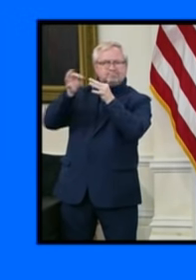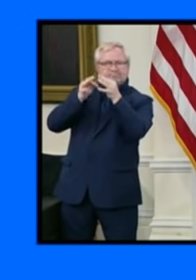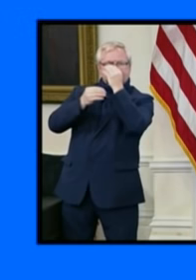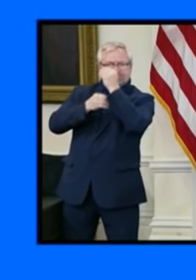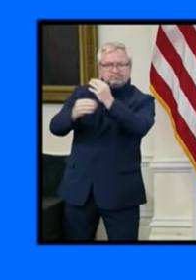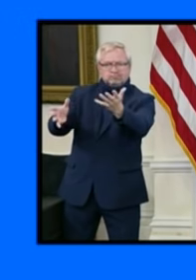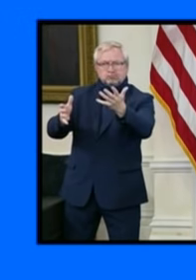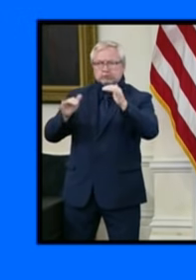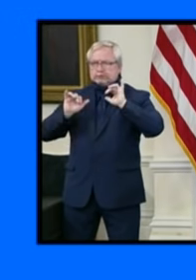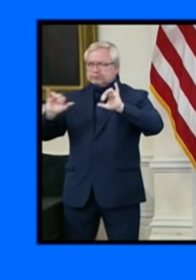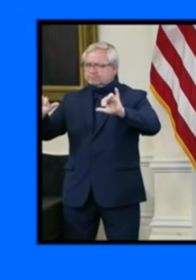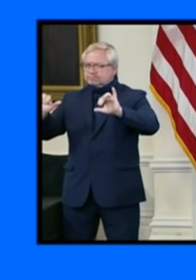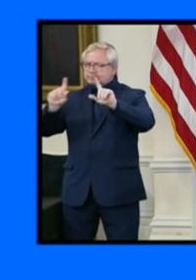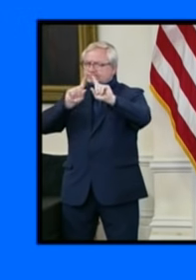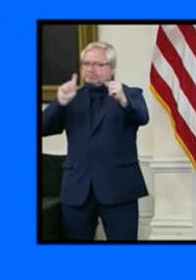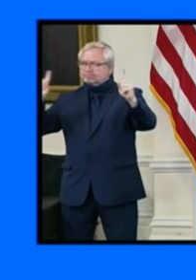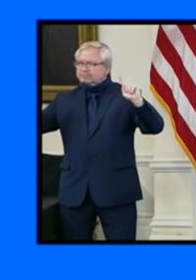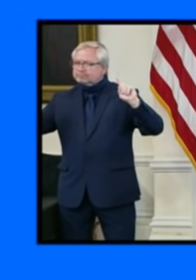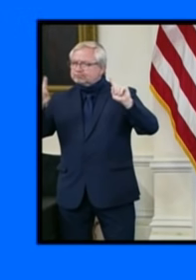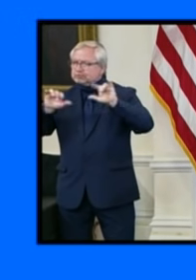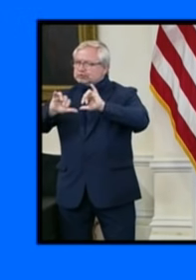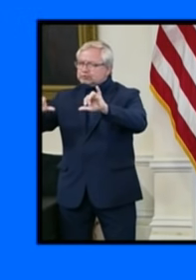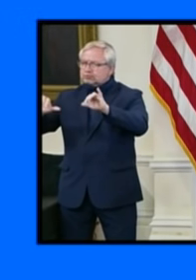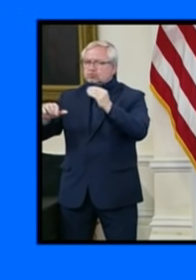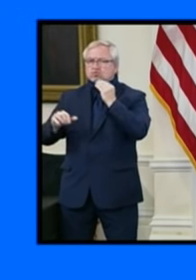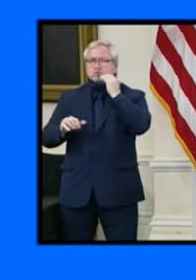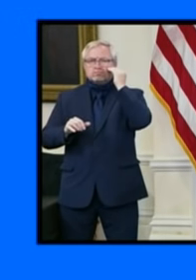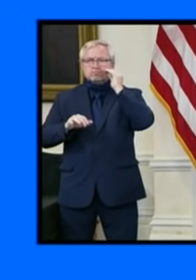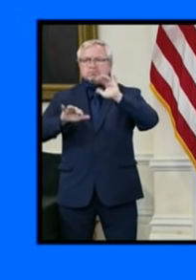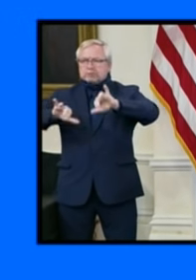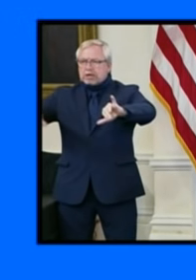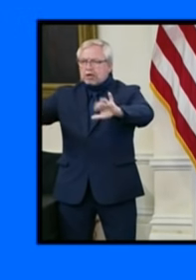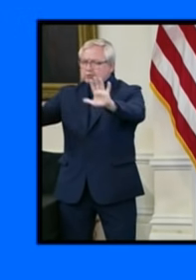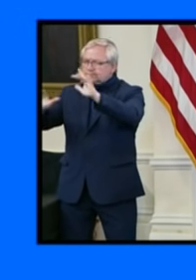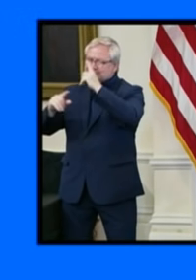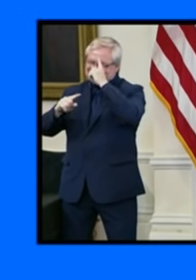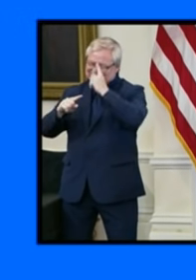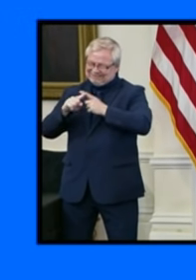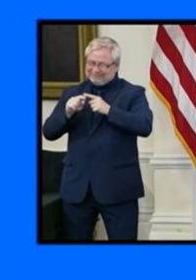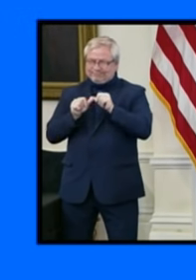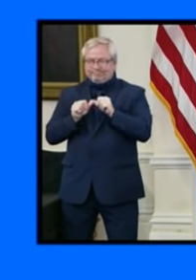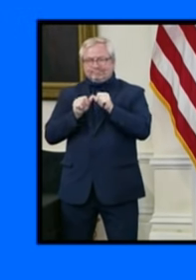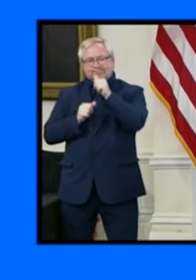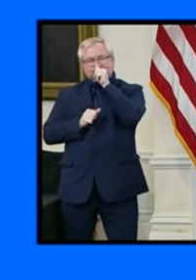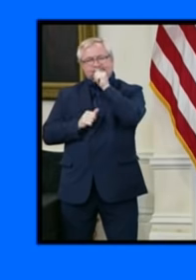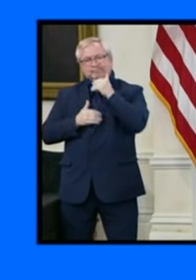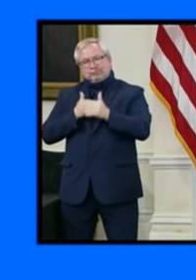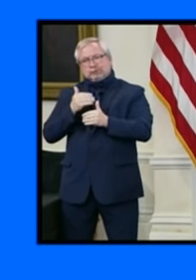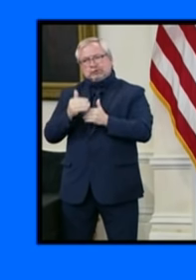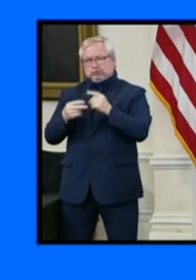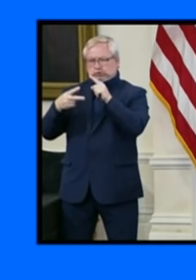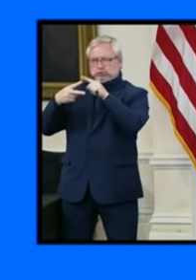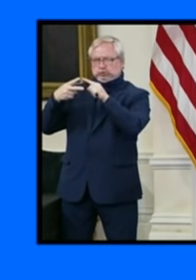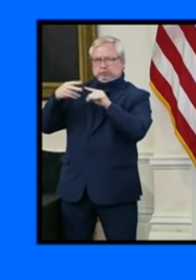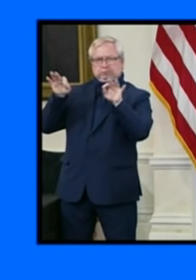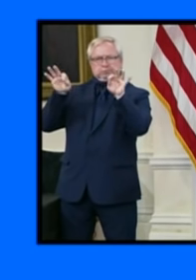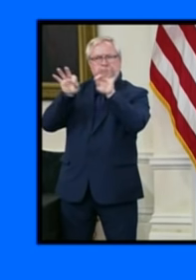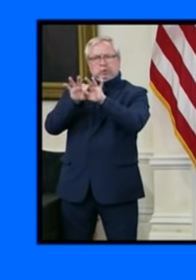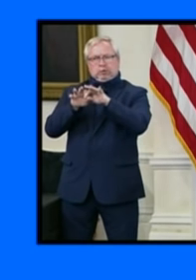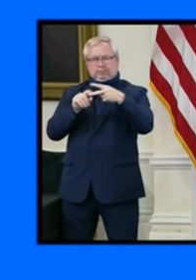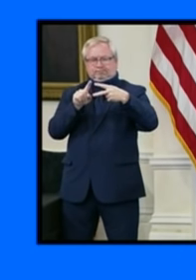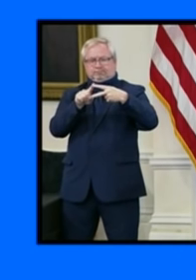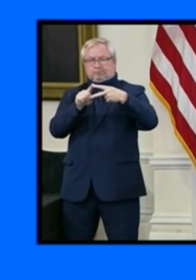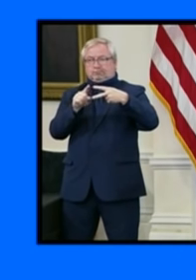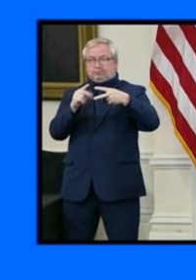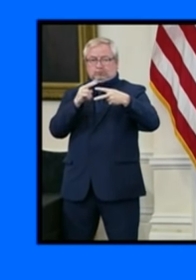distancing, we were hopeful that the key metrics we were tracking, the rate of hospitalizations